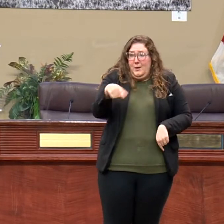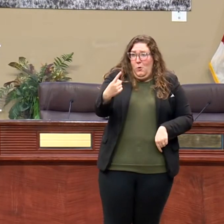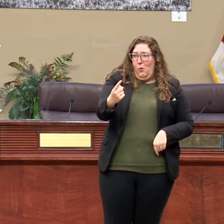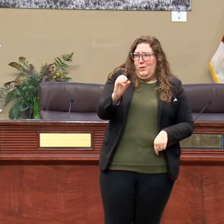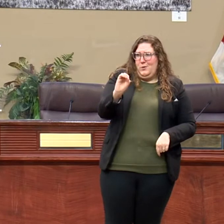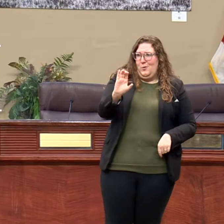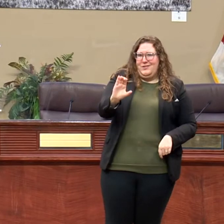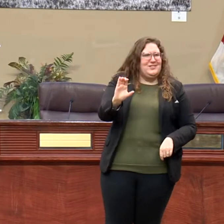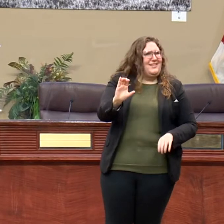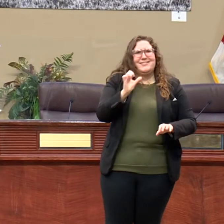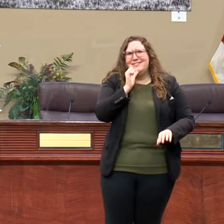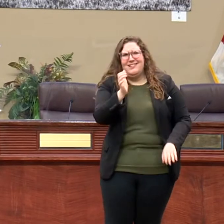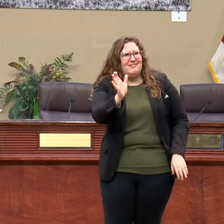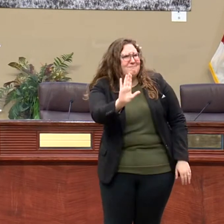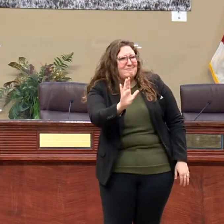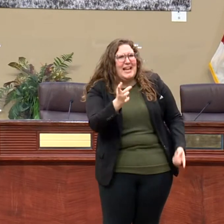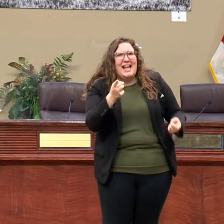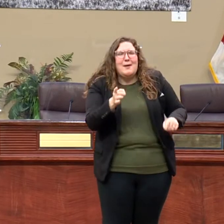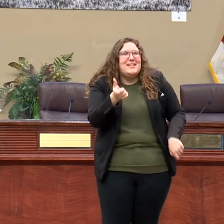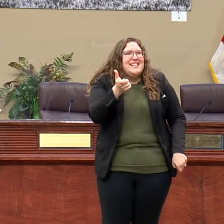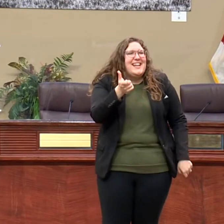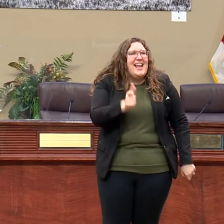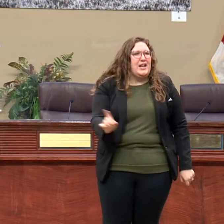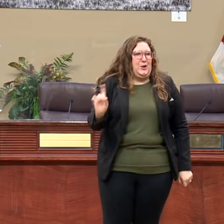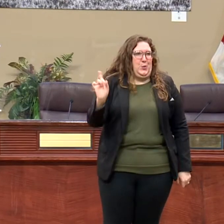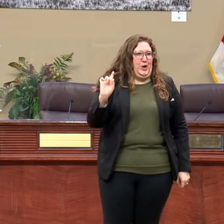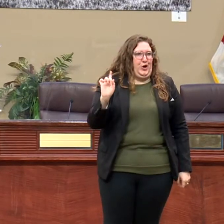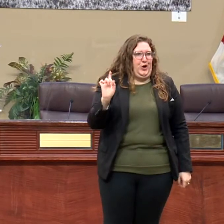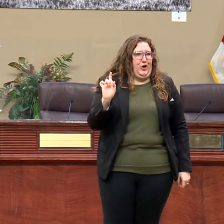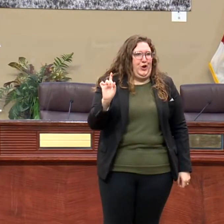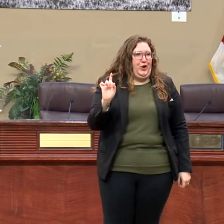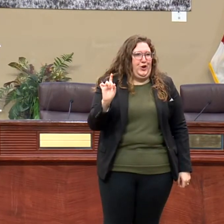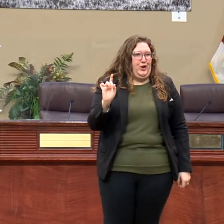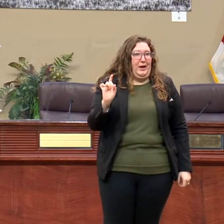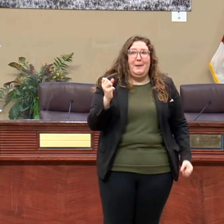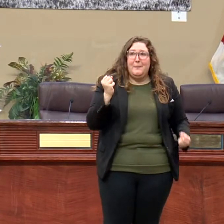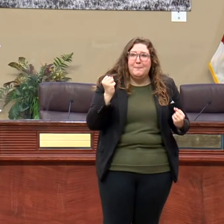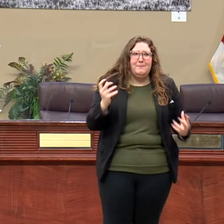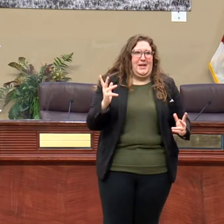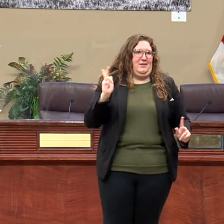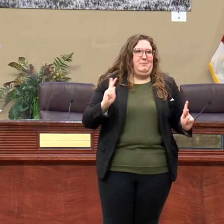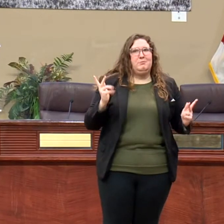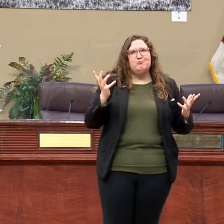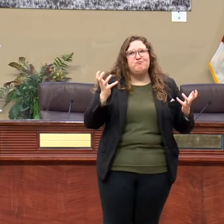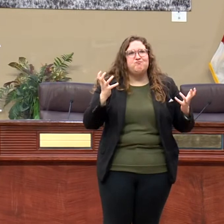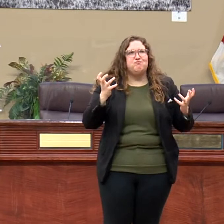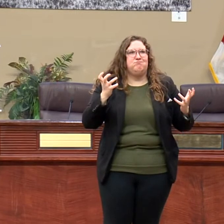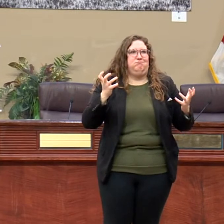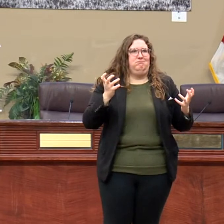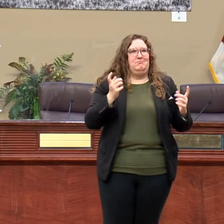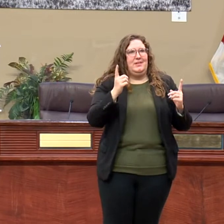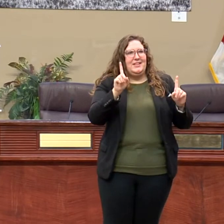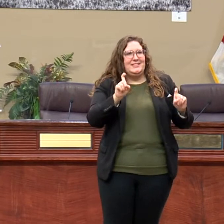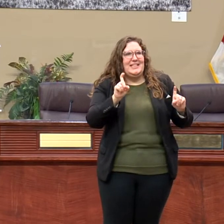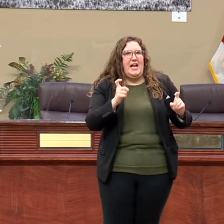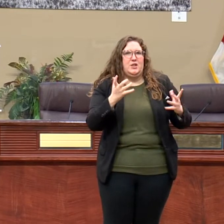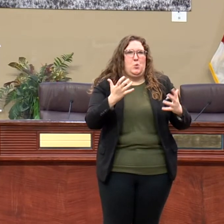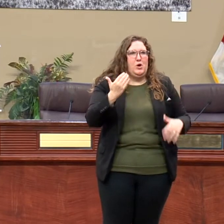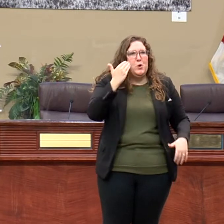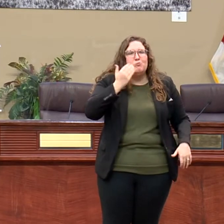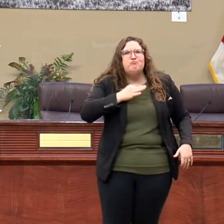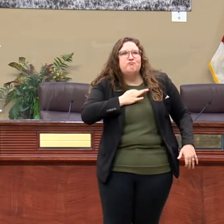so many people are desirous of getting tested. I wish there was the